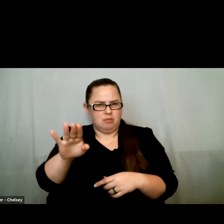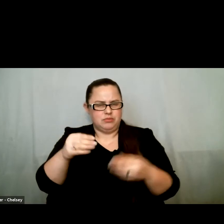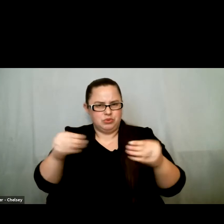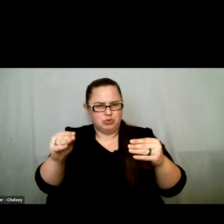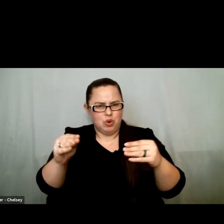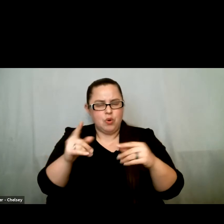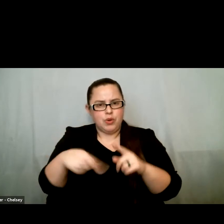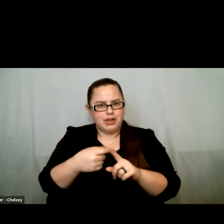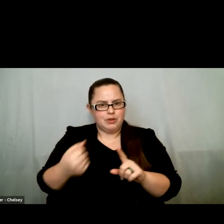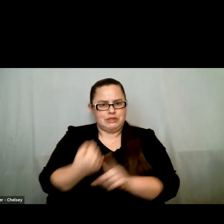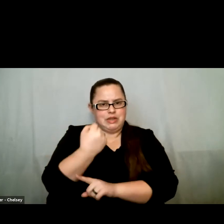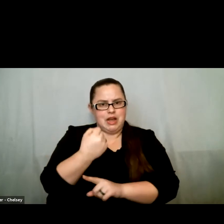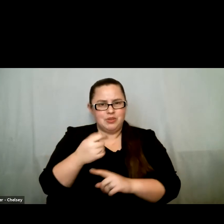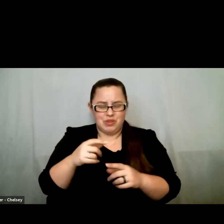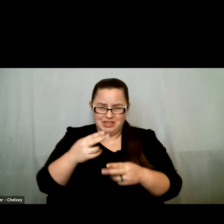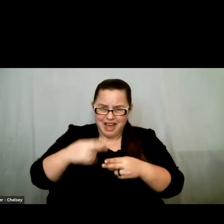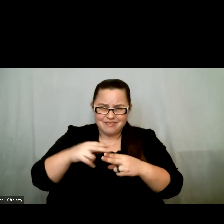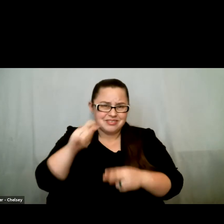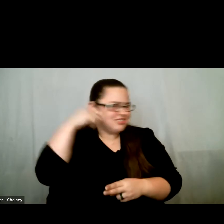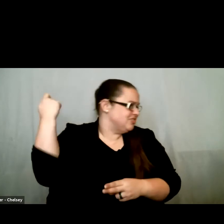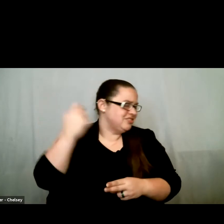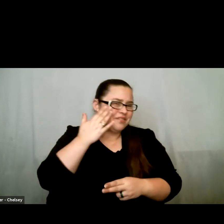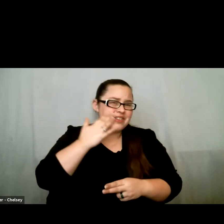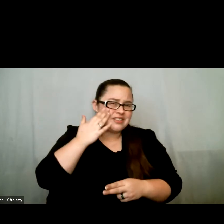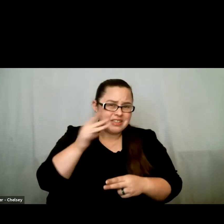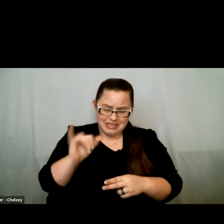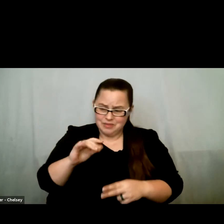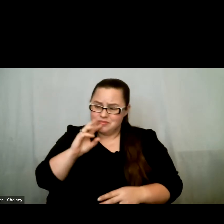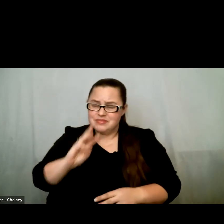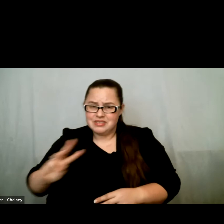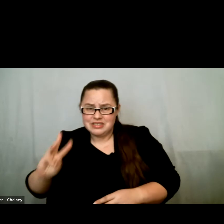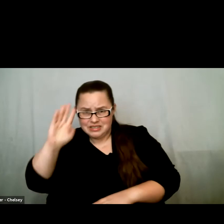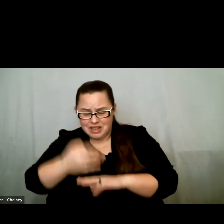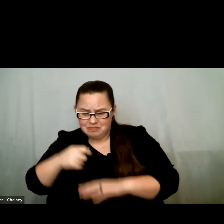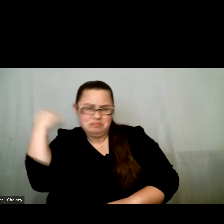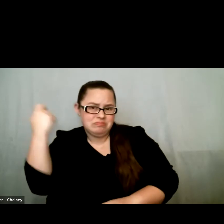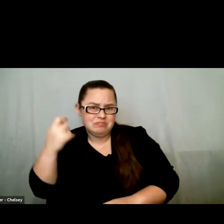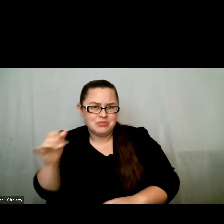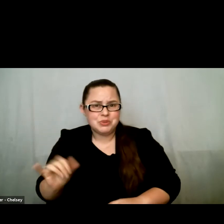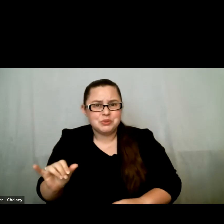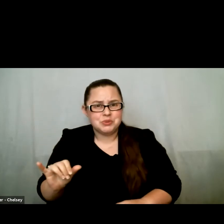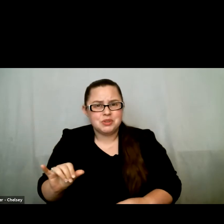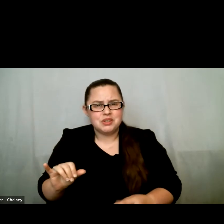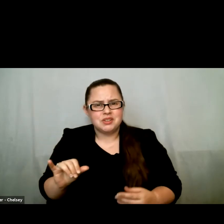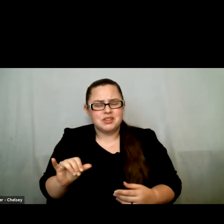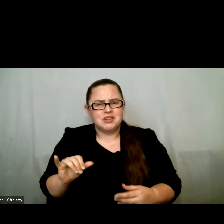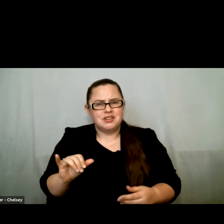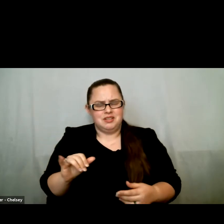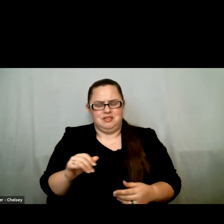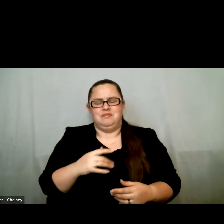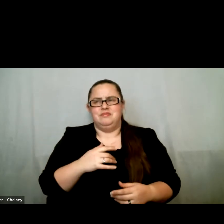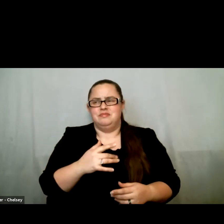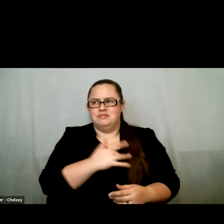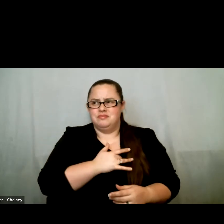also suffered a deep gash in his face, as you guys saw in the pictures. It made me think, what kind of coward would vent